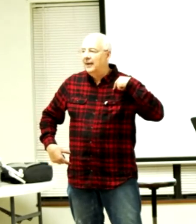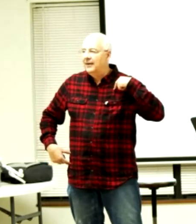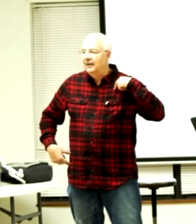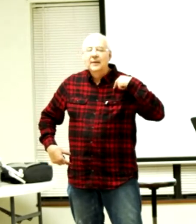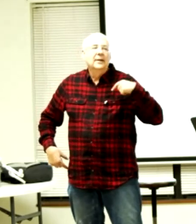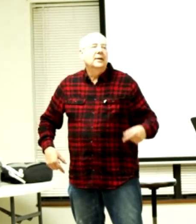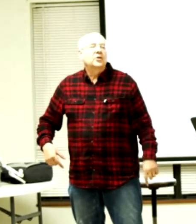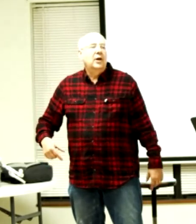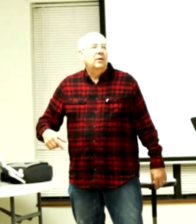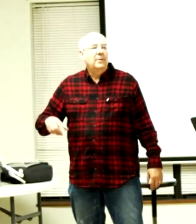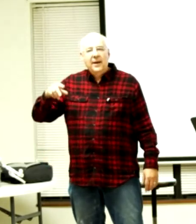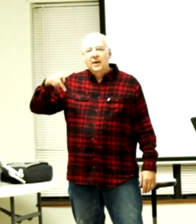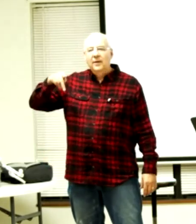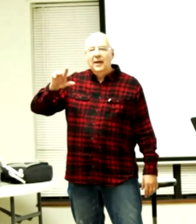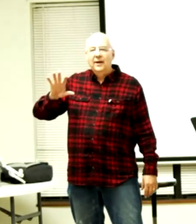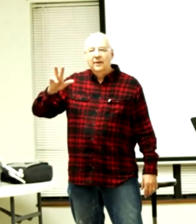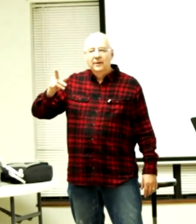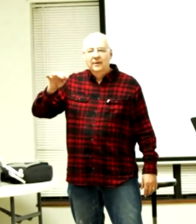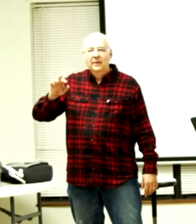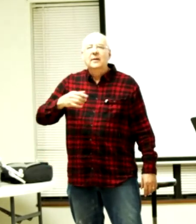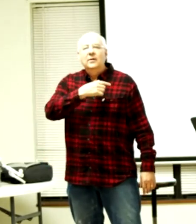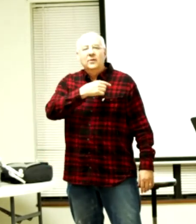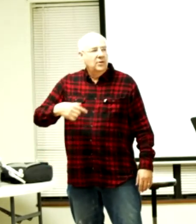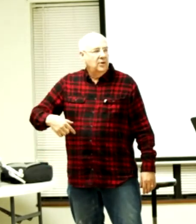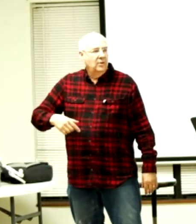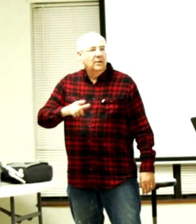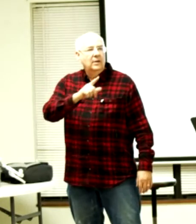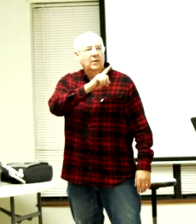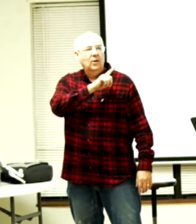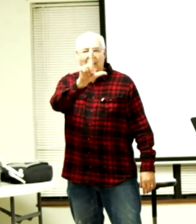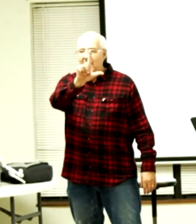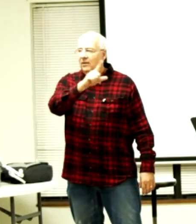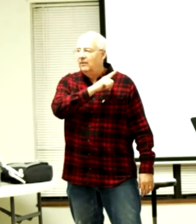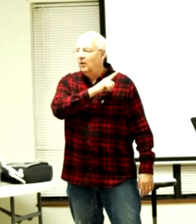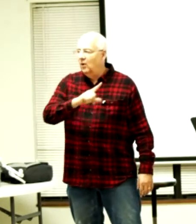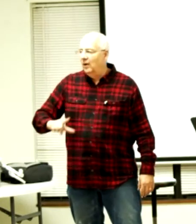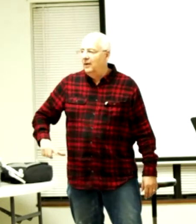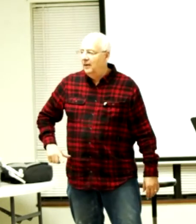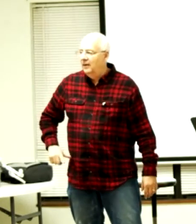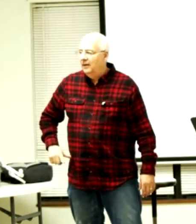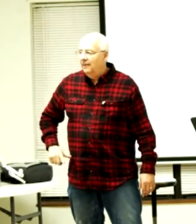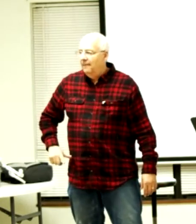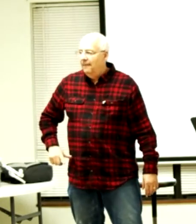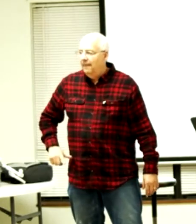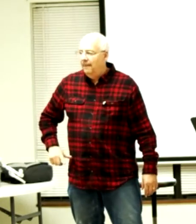right? So depending on the letter, you do L for Lord.